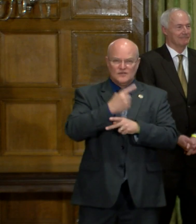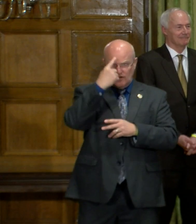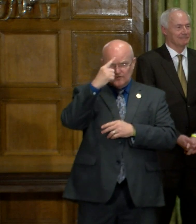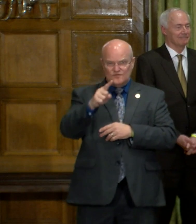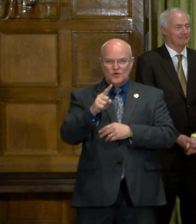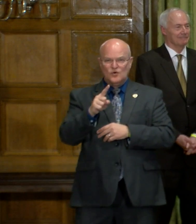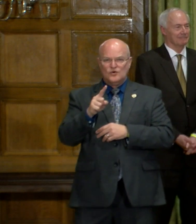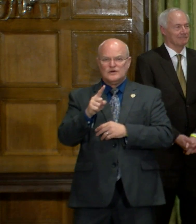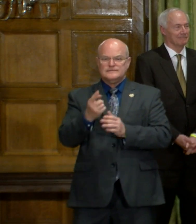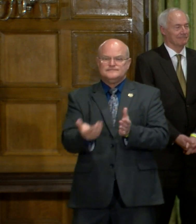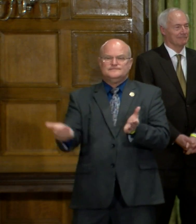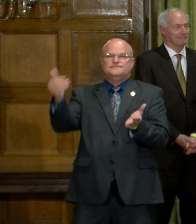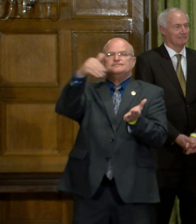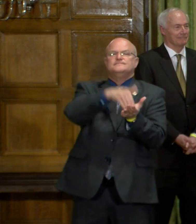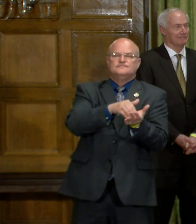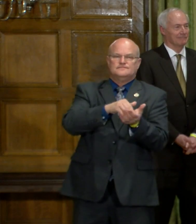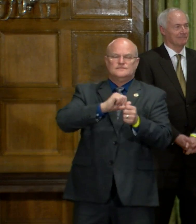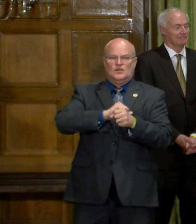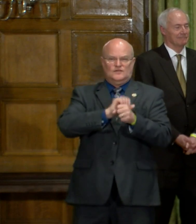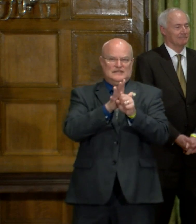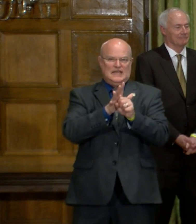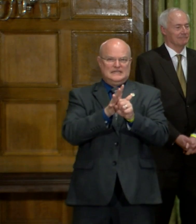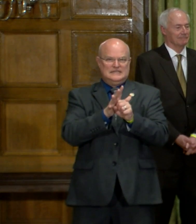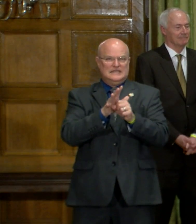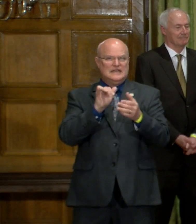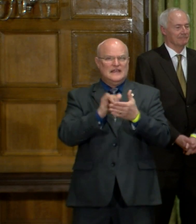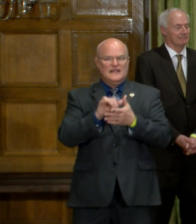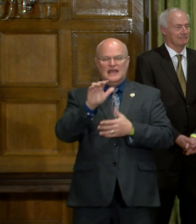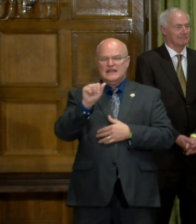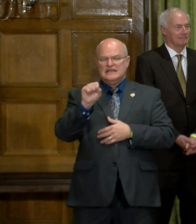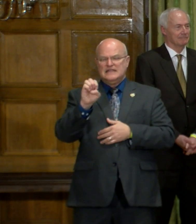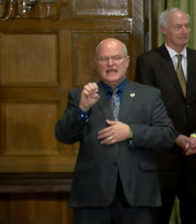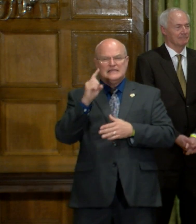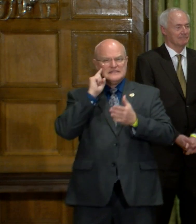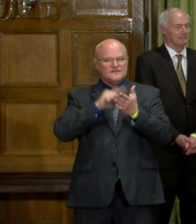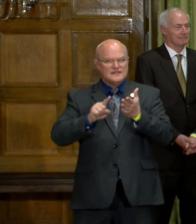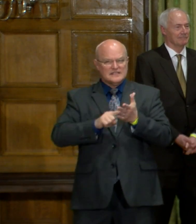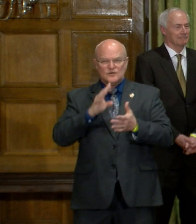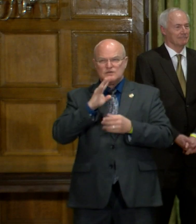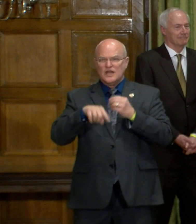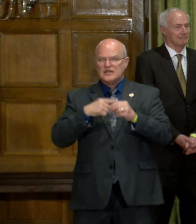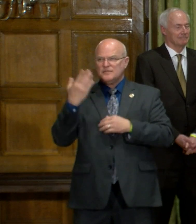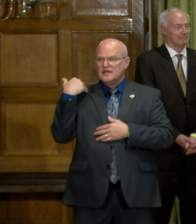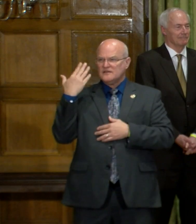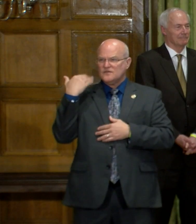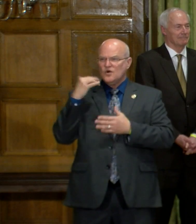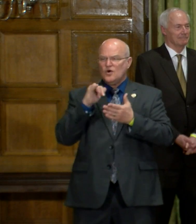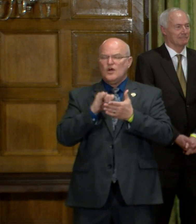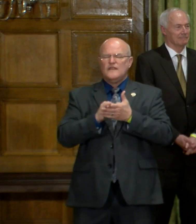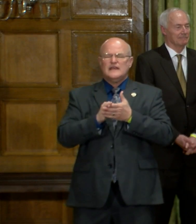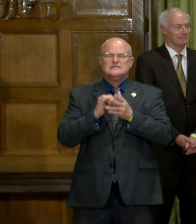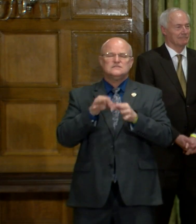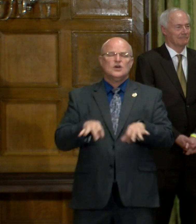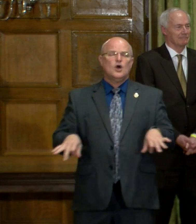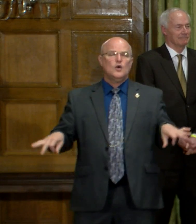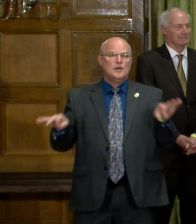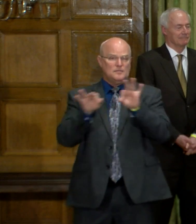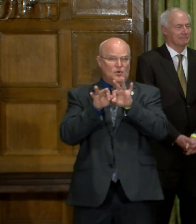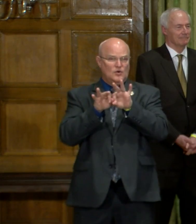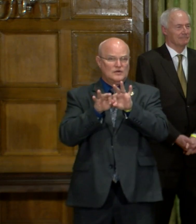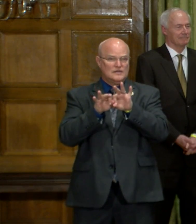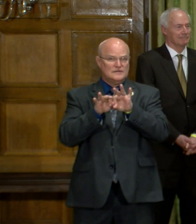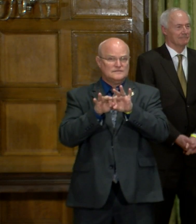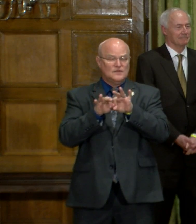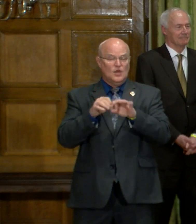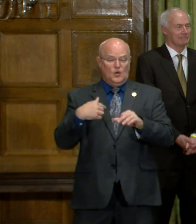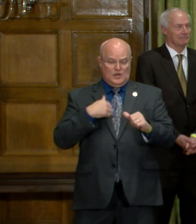for reintroduction of COVID-19. It's that case investigation that we talked about earlier that's so important. We were